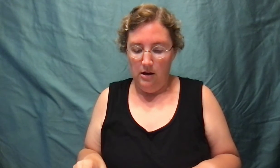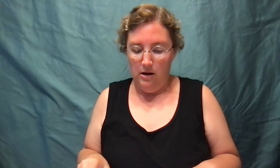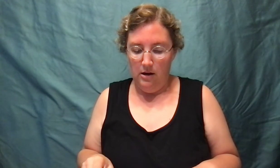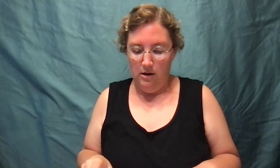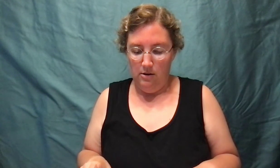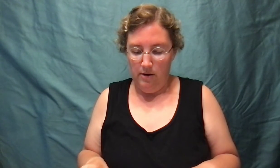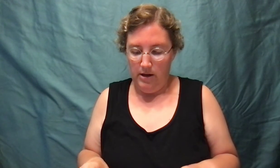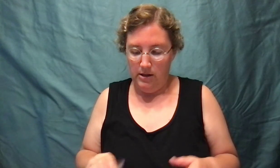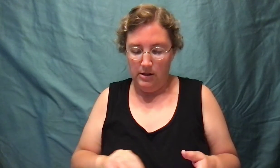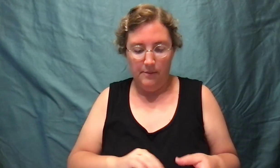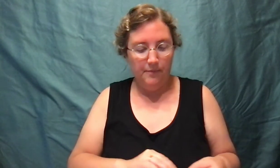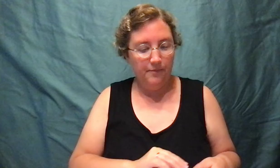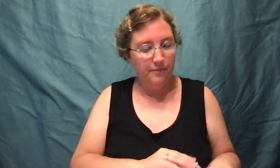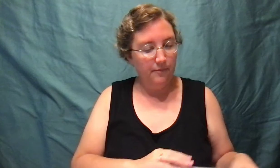All right.